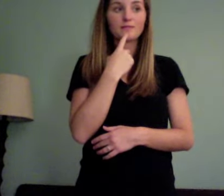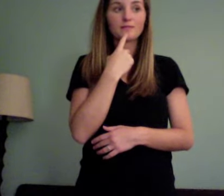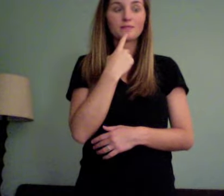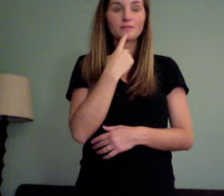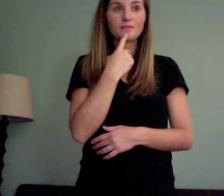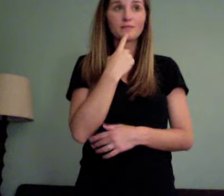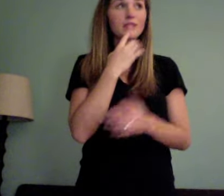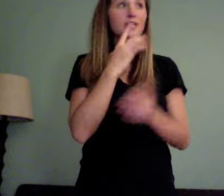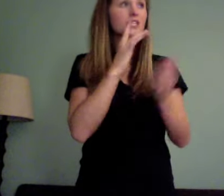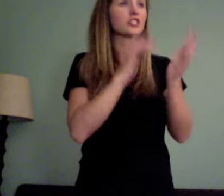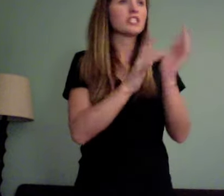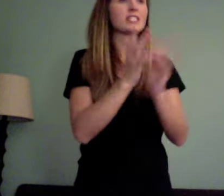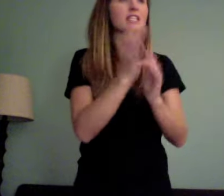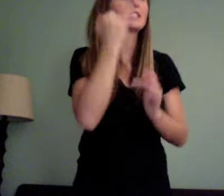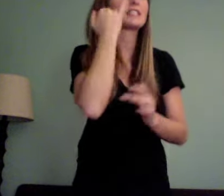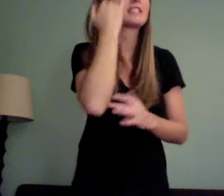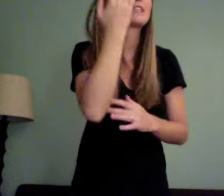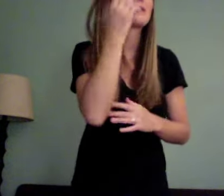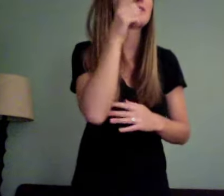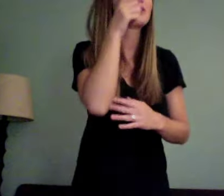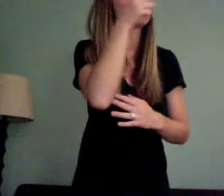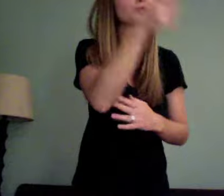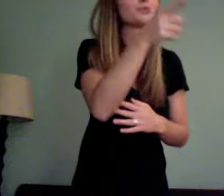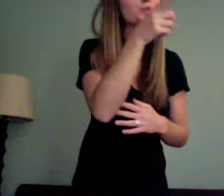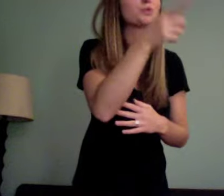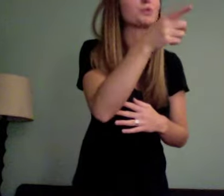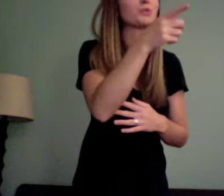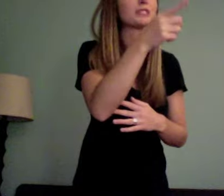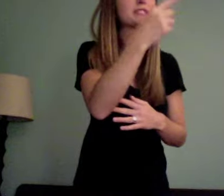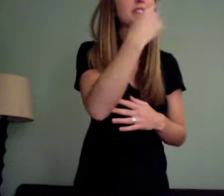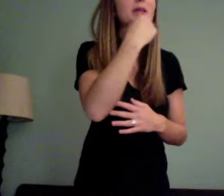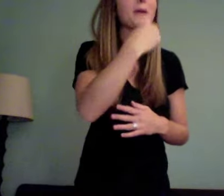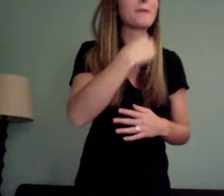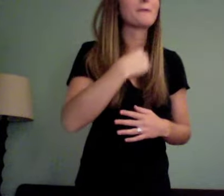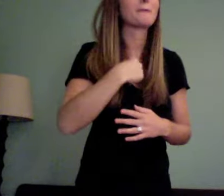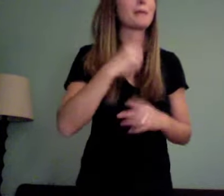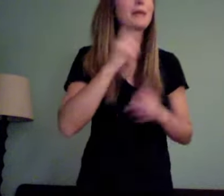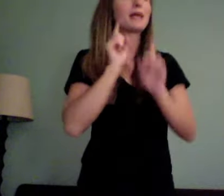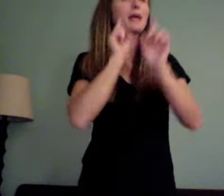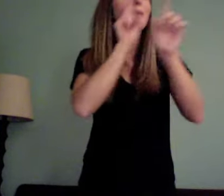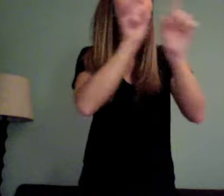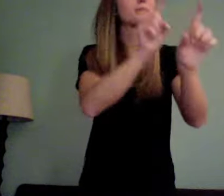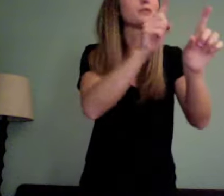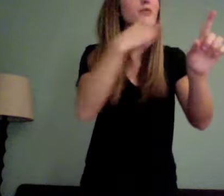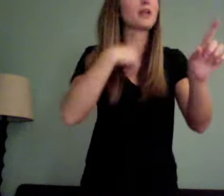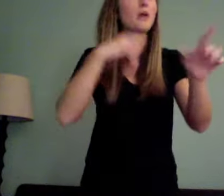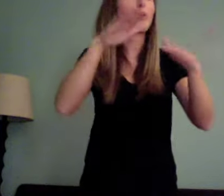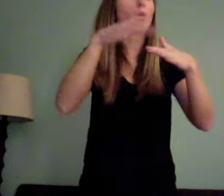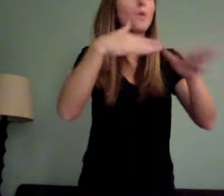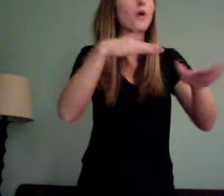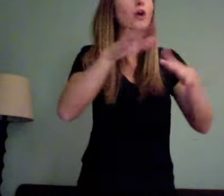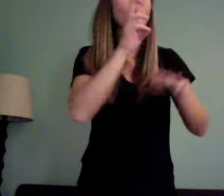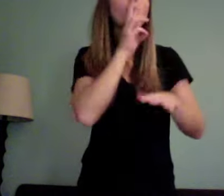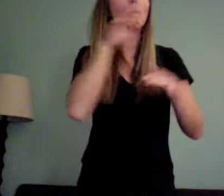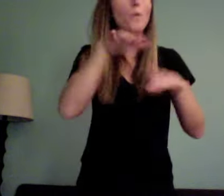Jesus, if that's you, command me to come to you and walk on water and I will. And that's exactly what happened. And the moment Peter